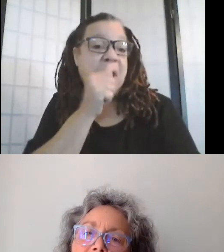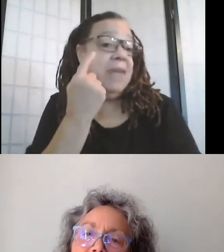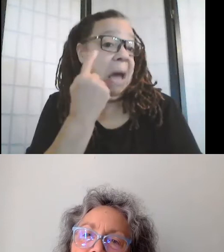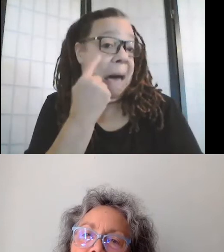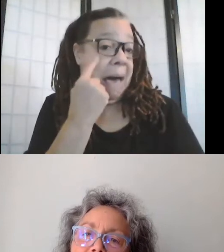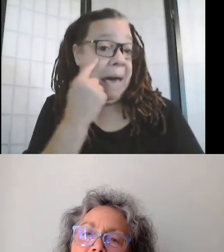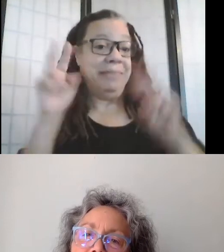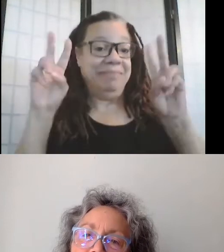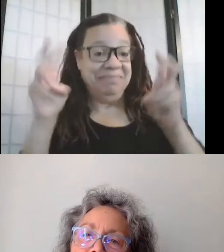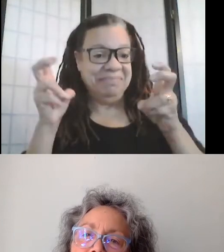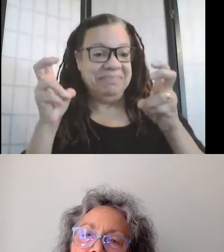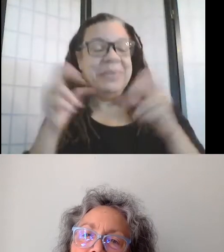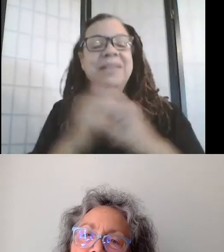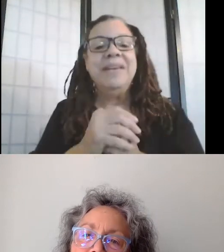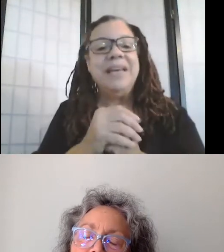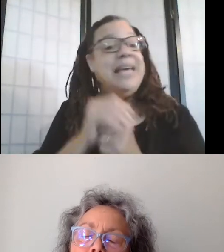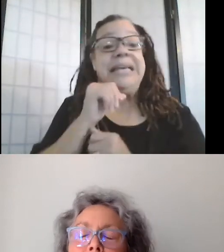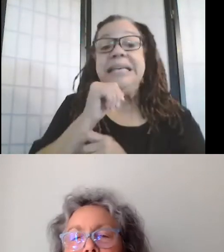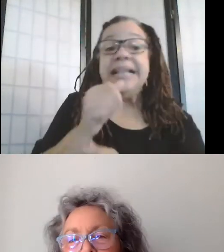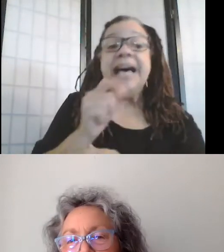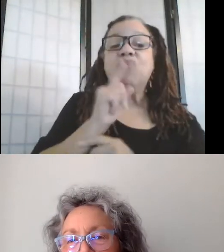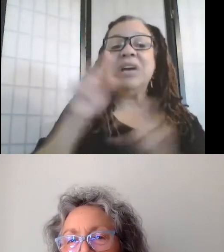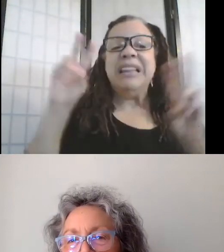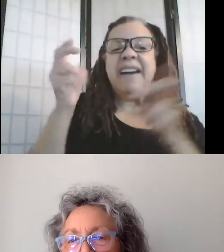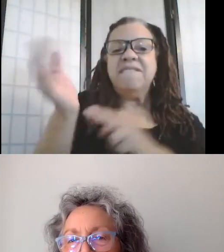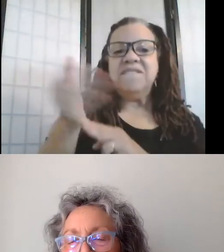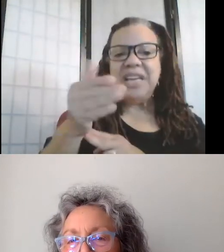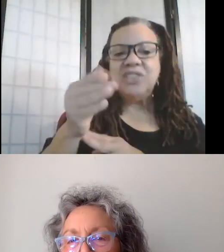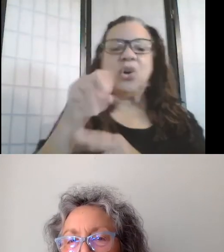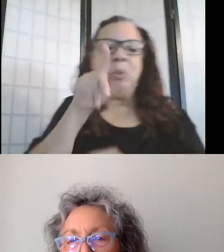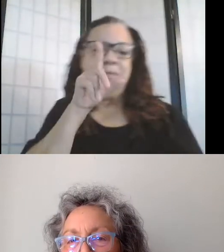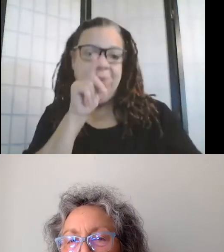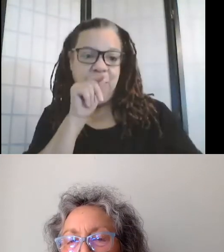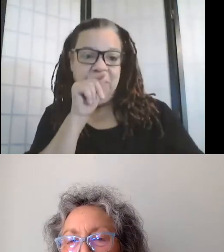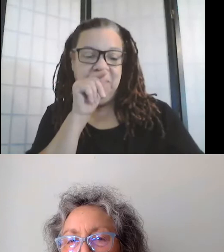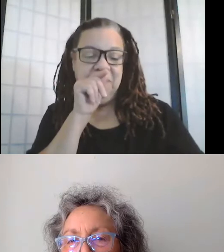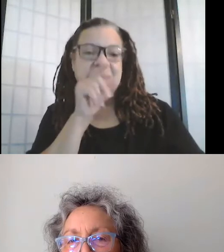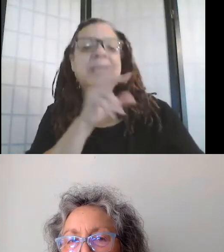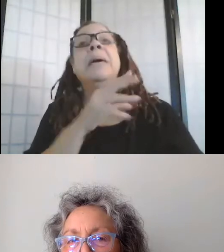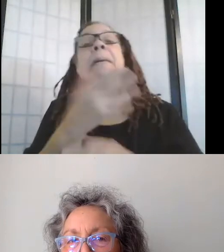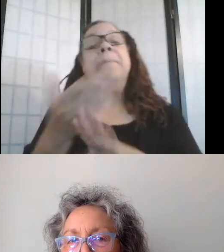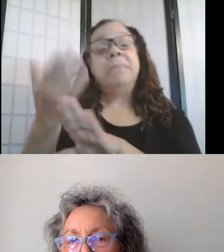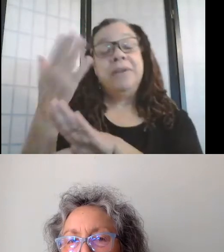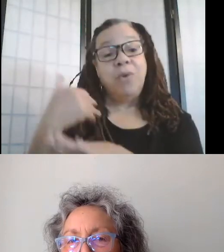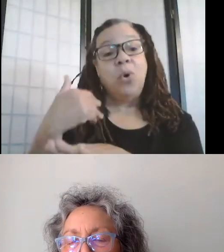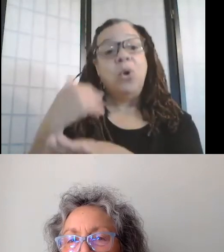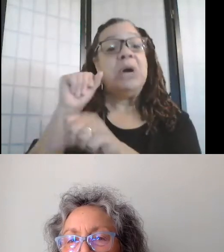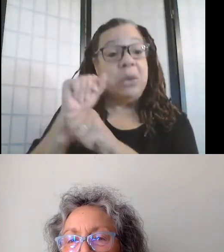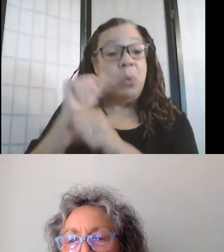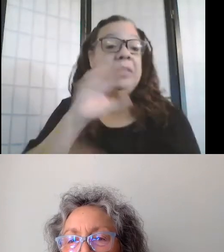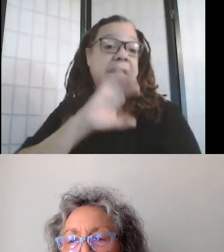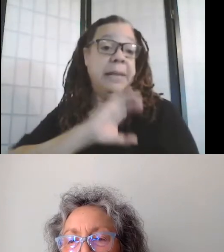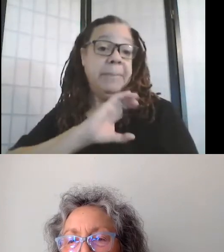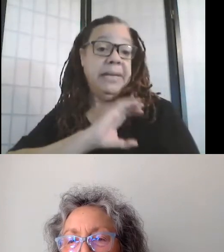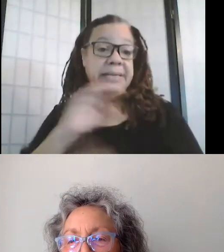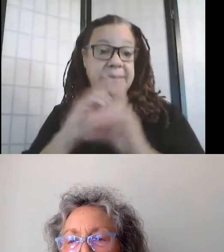and is in a sense neither fish nor fowl. I have him being from Lowell, having formerly served the Lowell Police Department, but